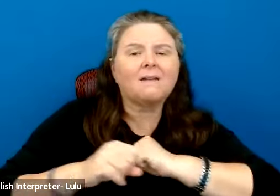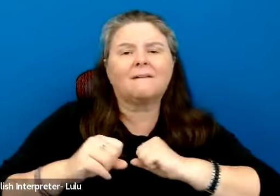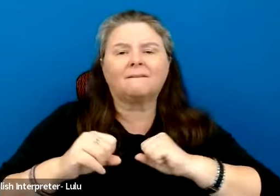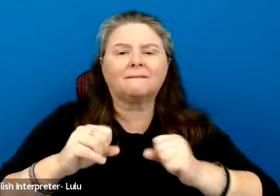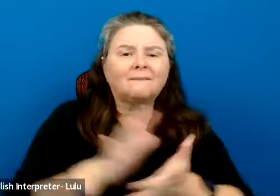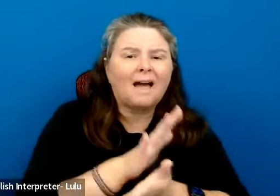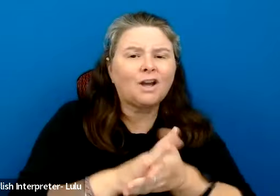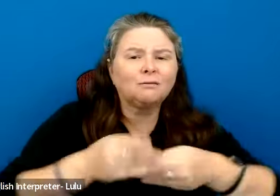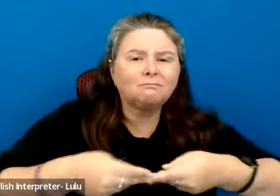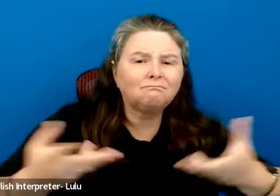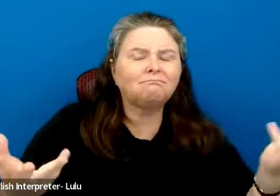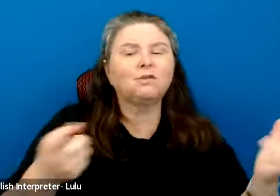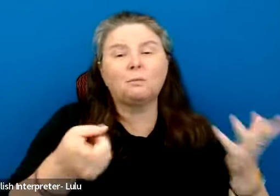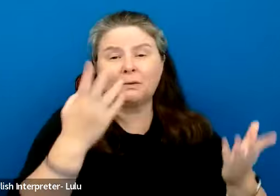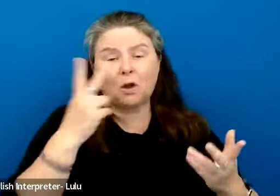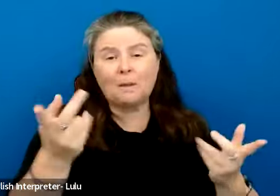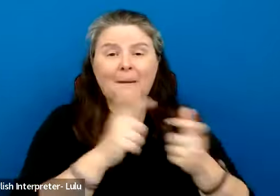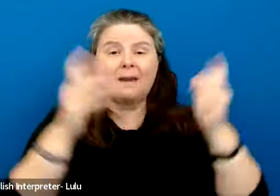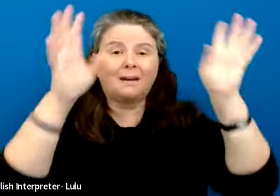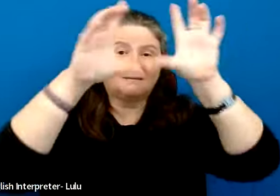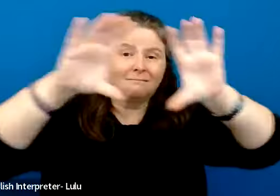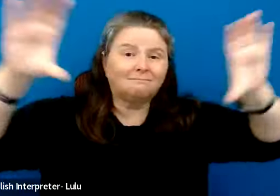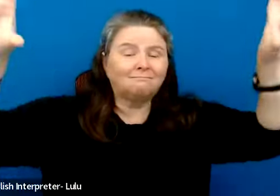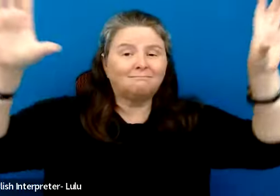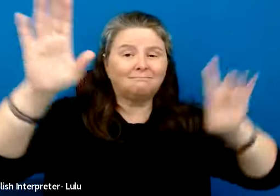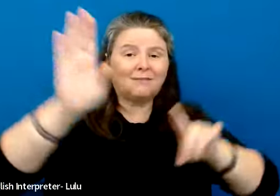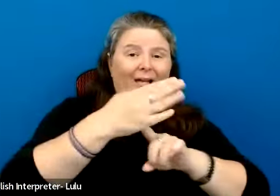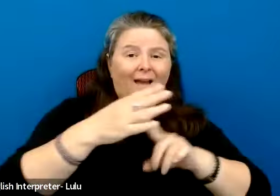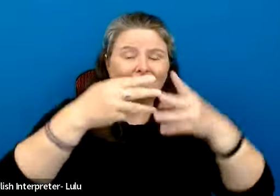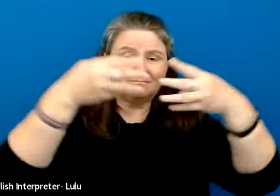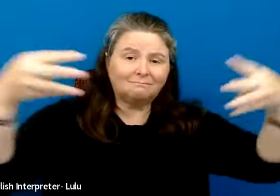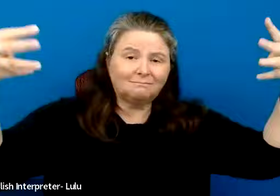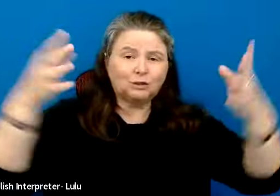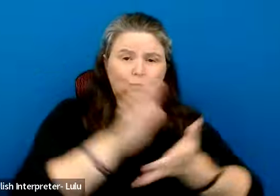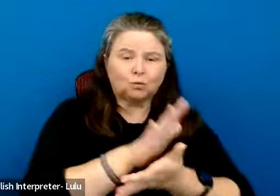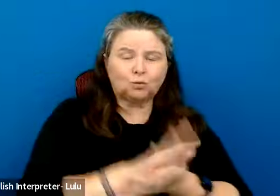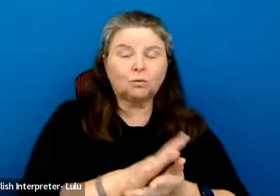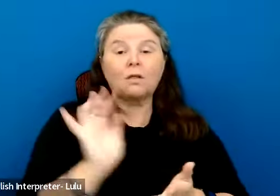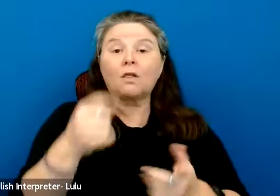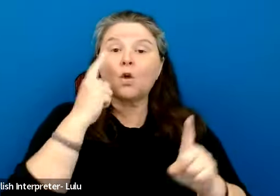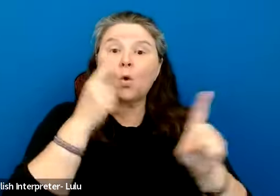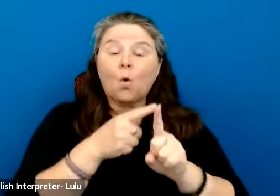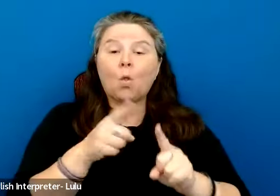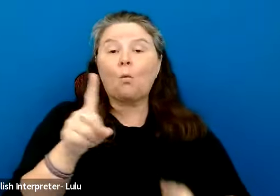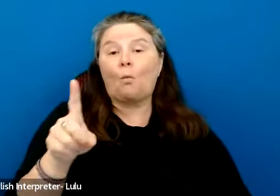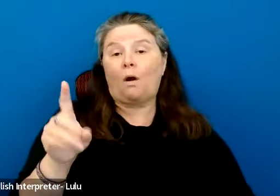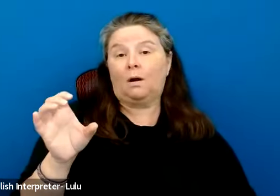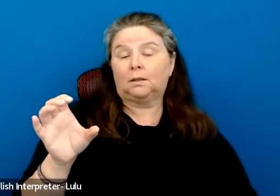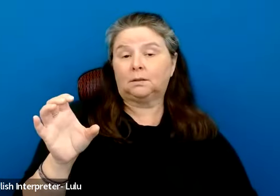flyers, and you probably saw the big banners hanging up at school. The goal was to get 100